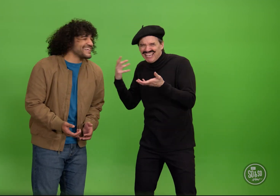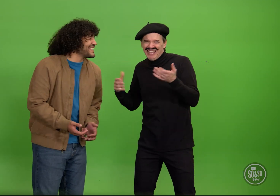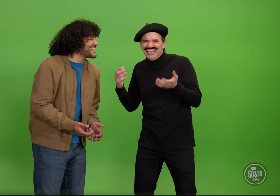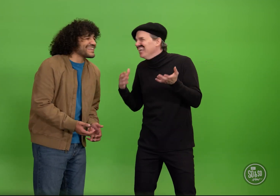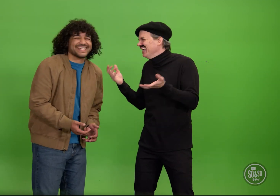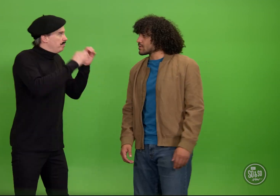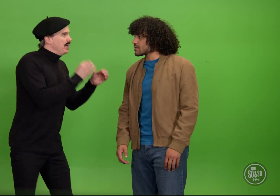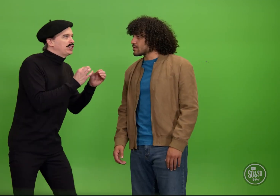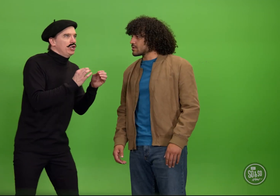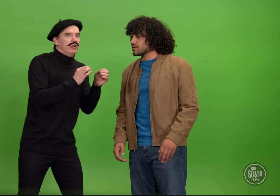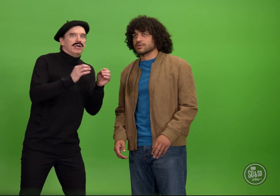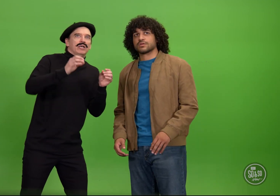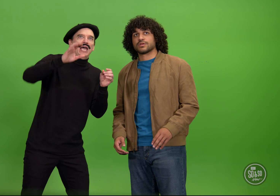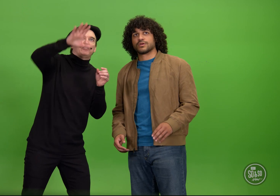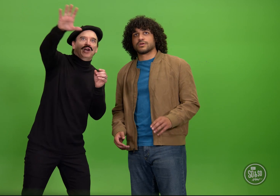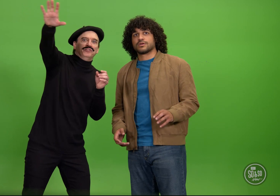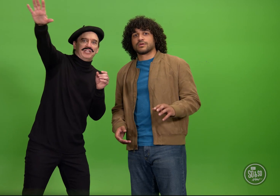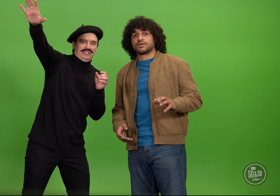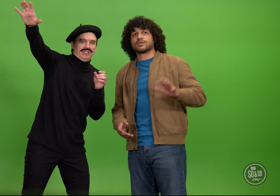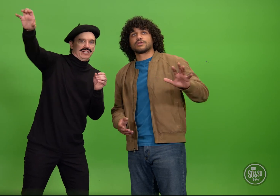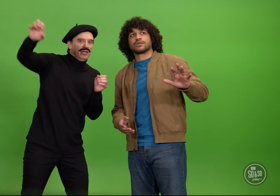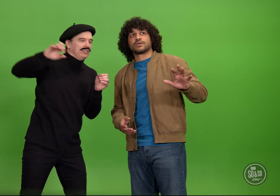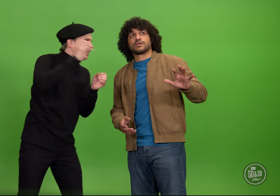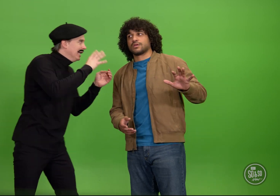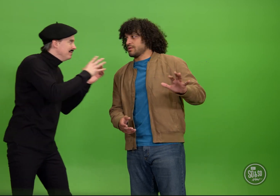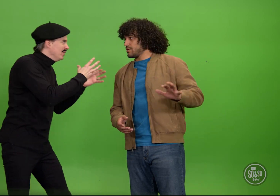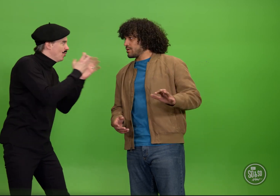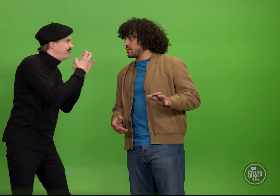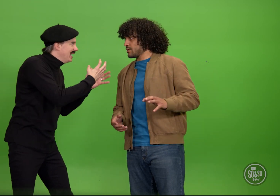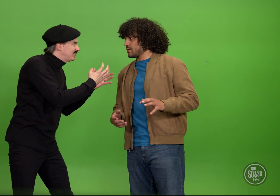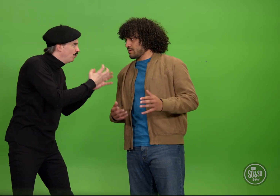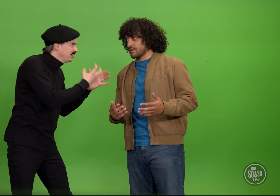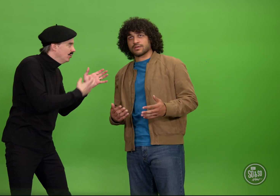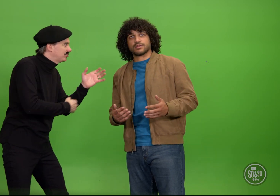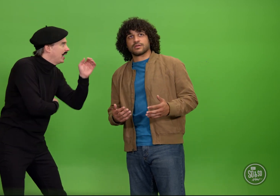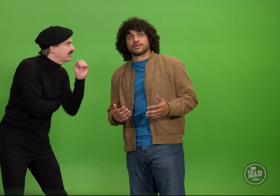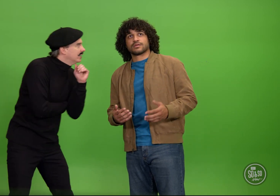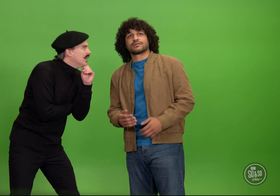cry picture a sunset tell me with your face what it looks